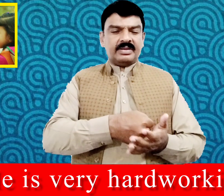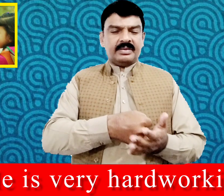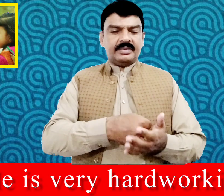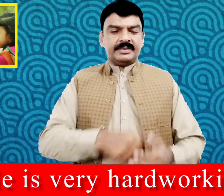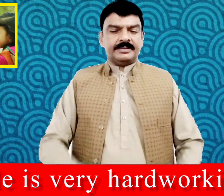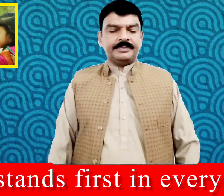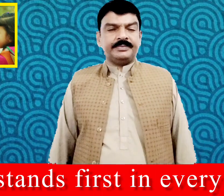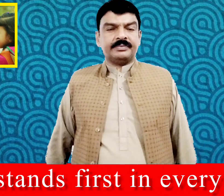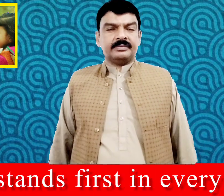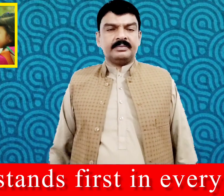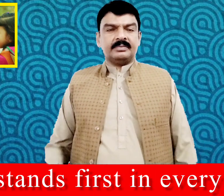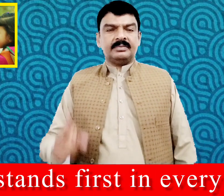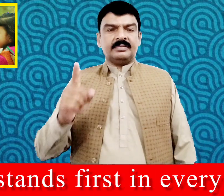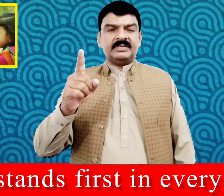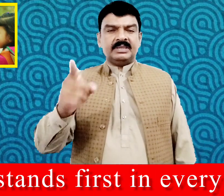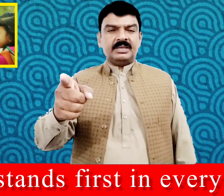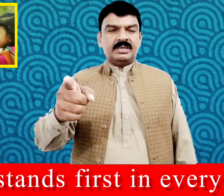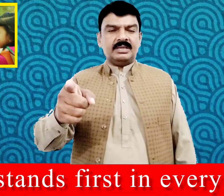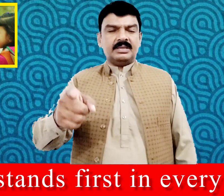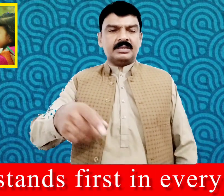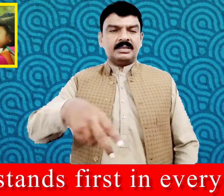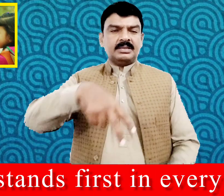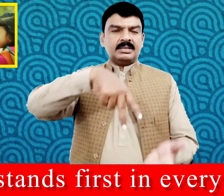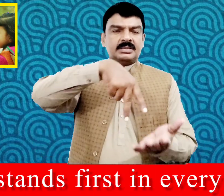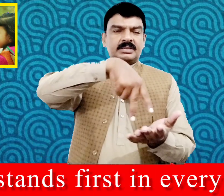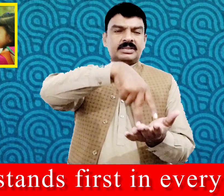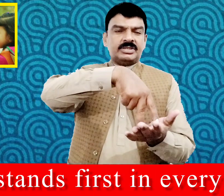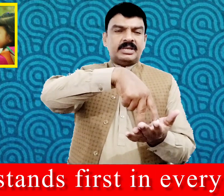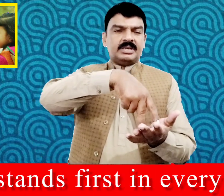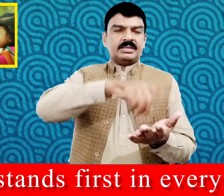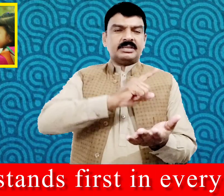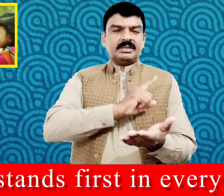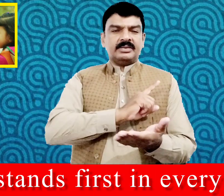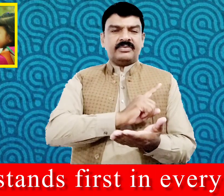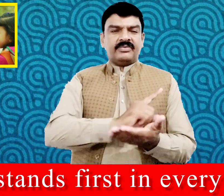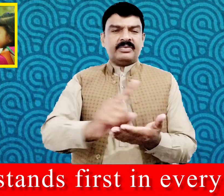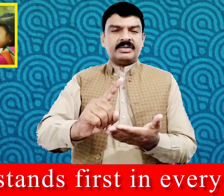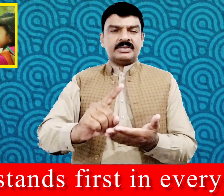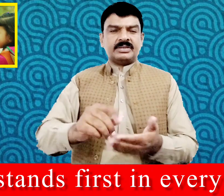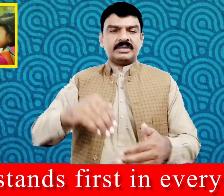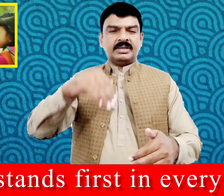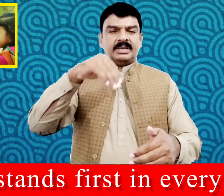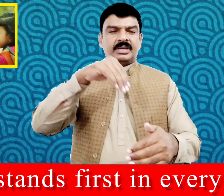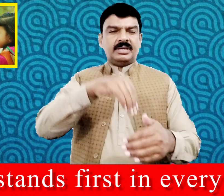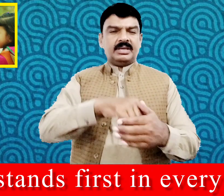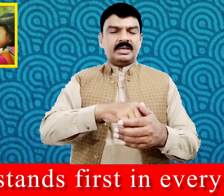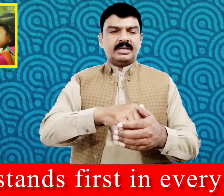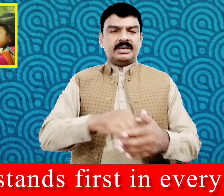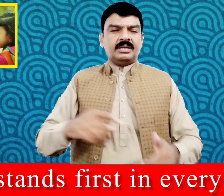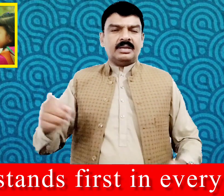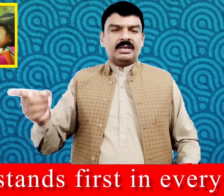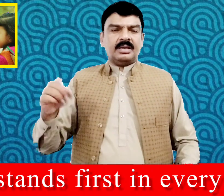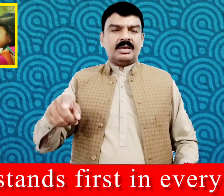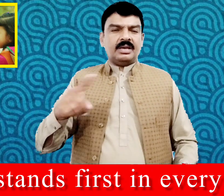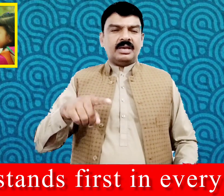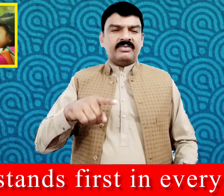hardworking. He stands first in